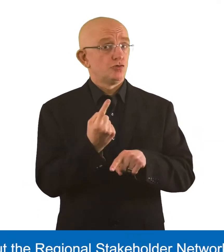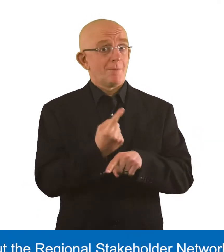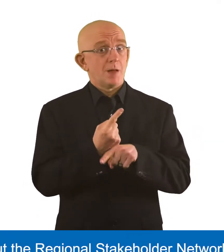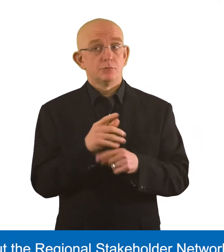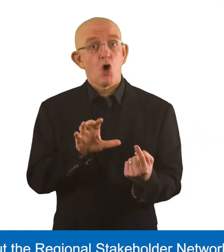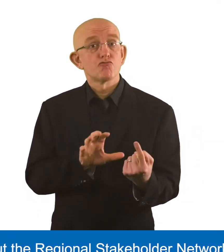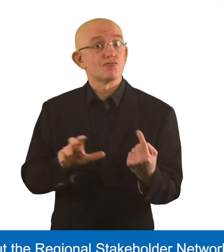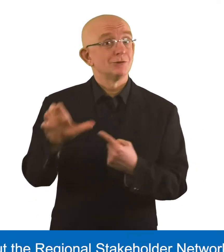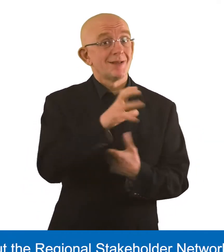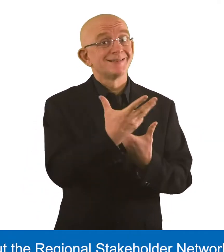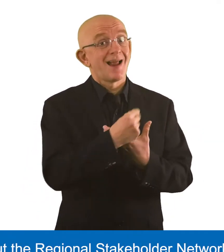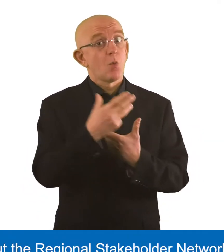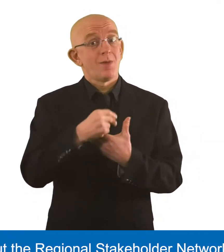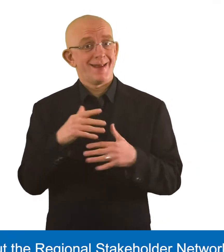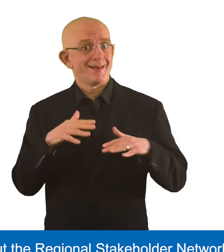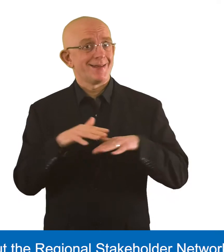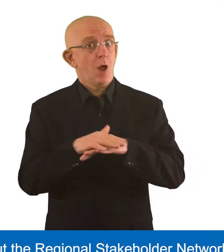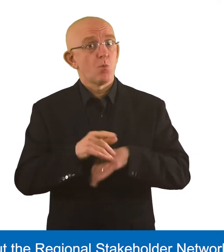About the Regional Stakeholder Network.